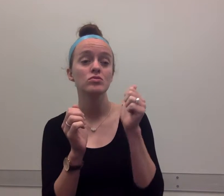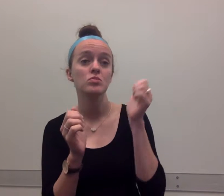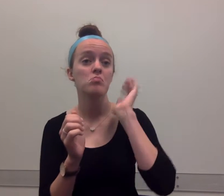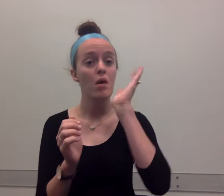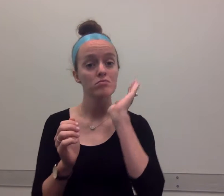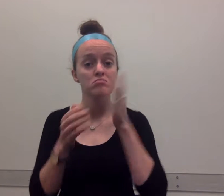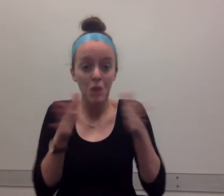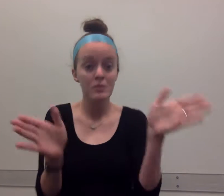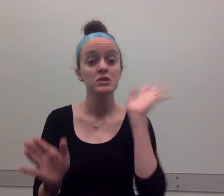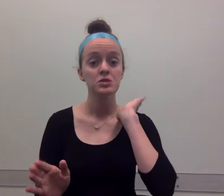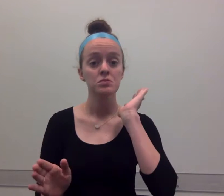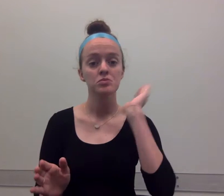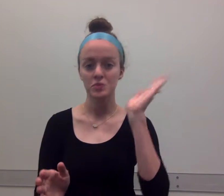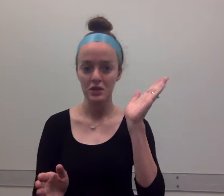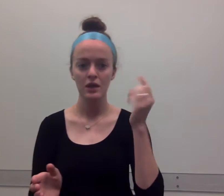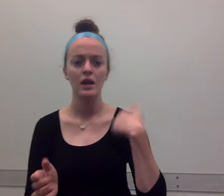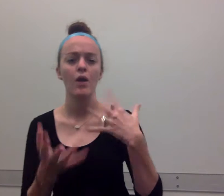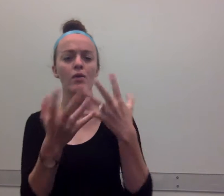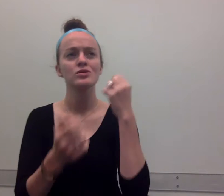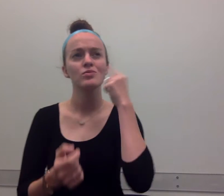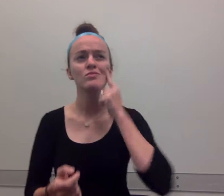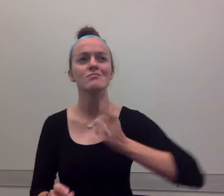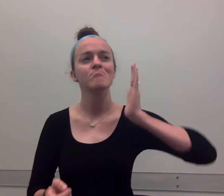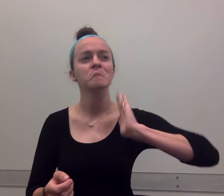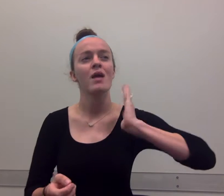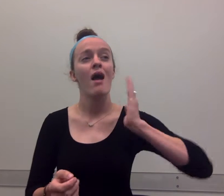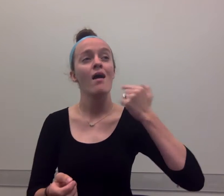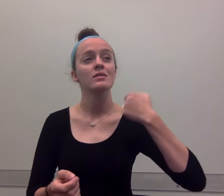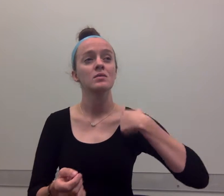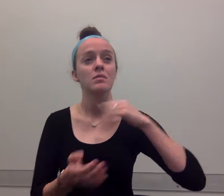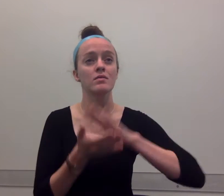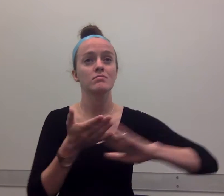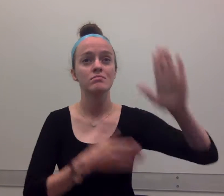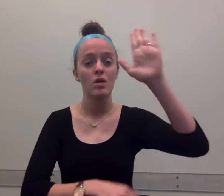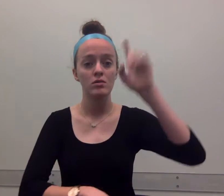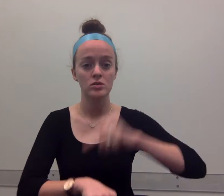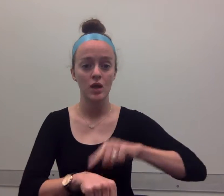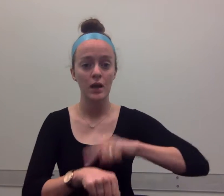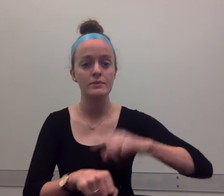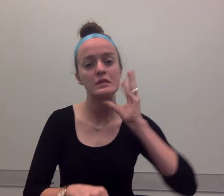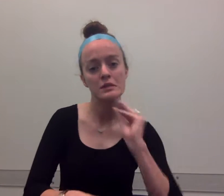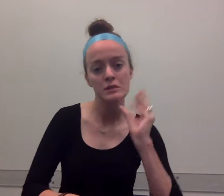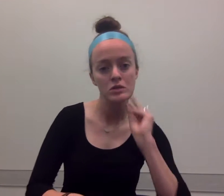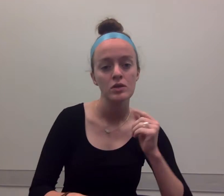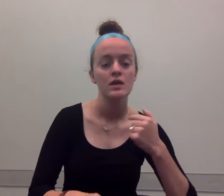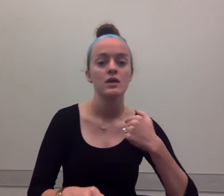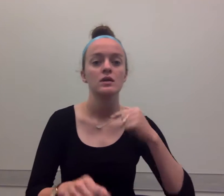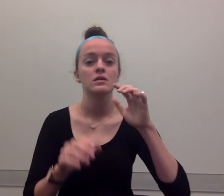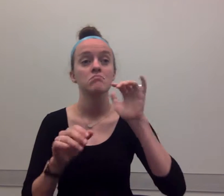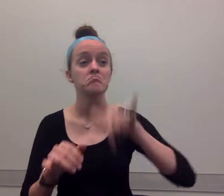to travel back with me to my undergraduate experience that has prepared me for where I am today.